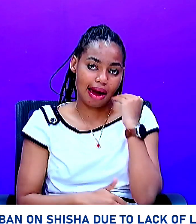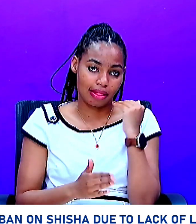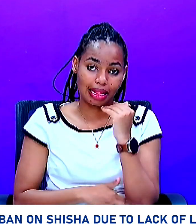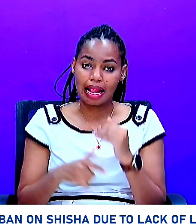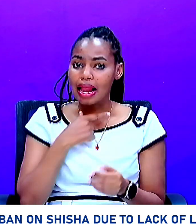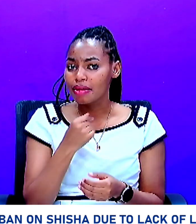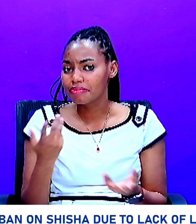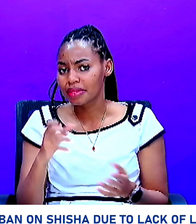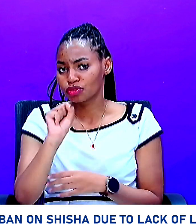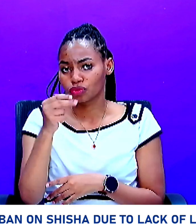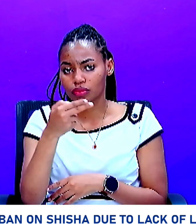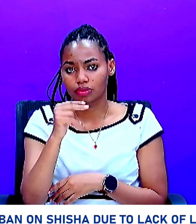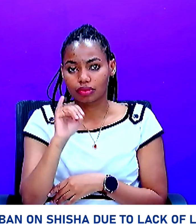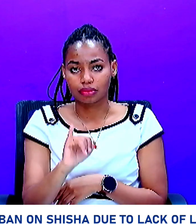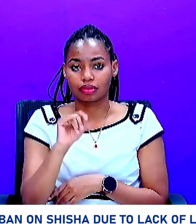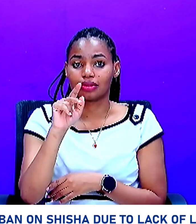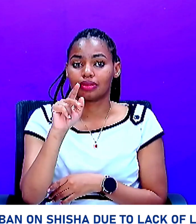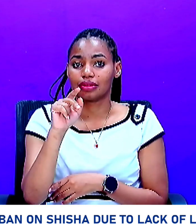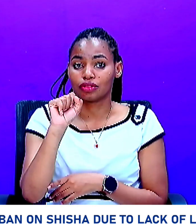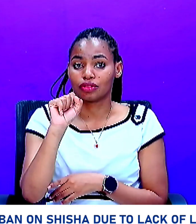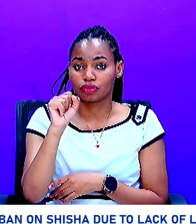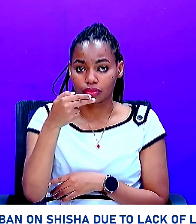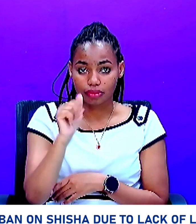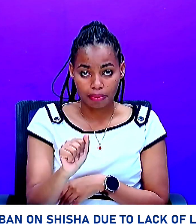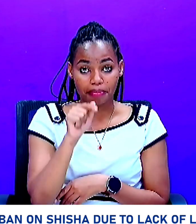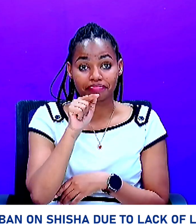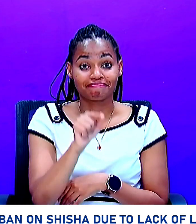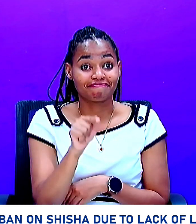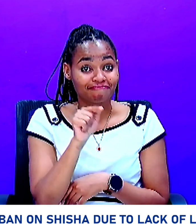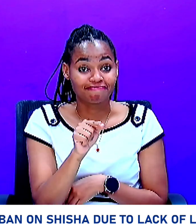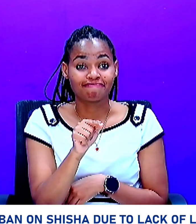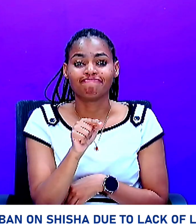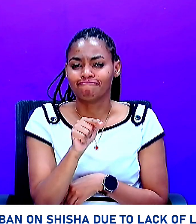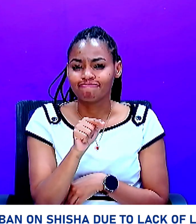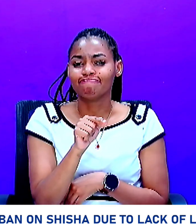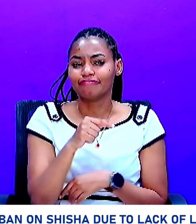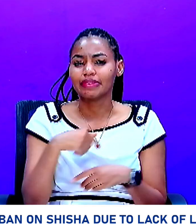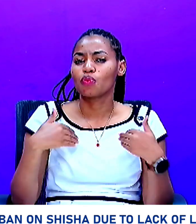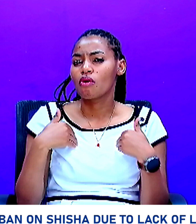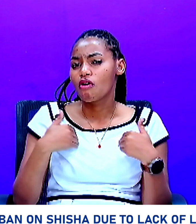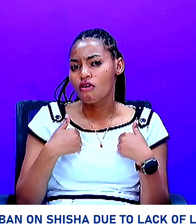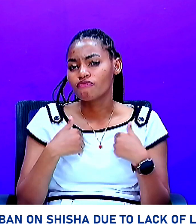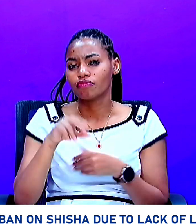absence of legal framework to support their enforcement.